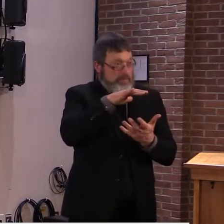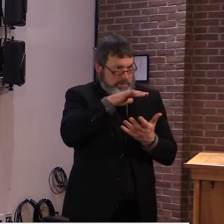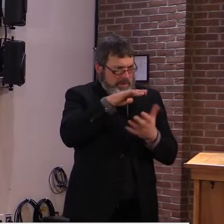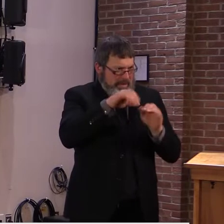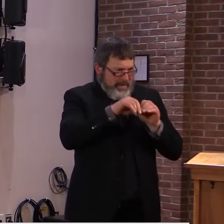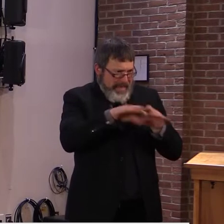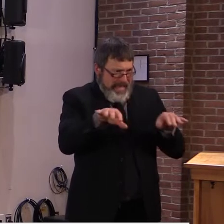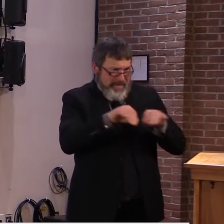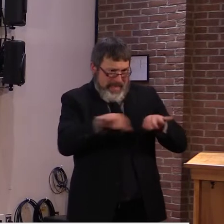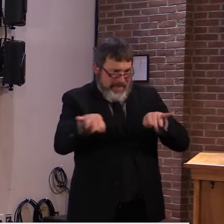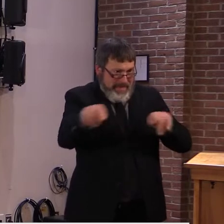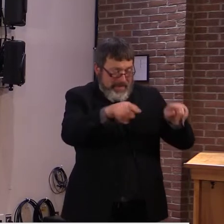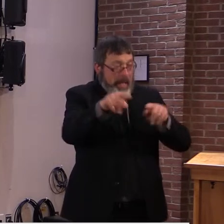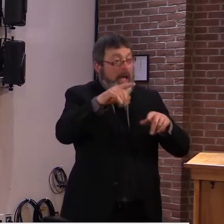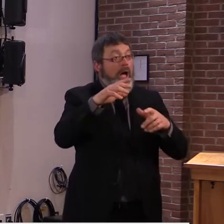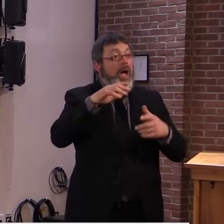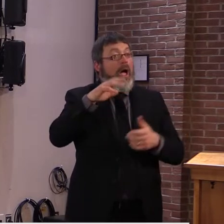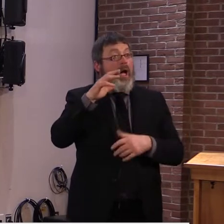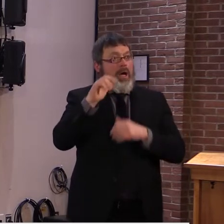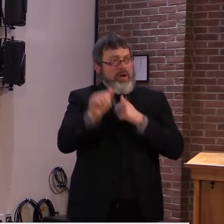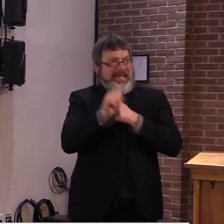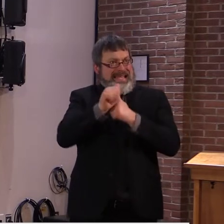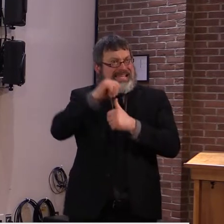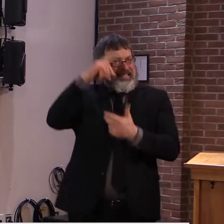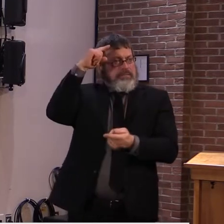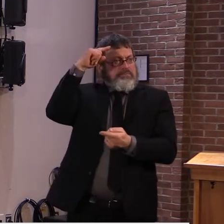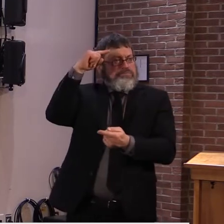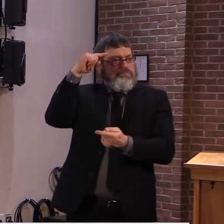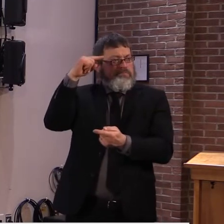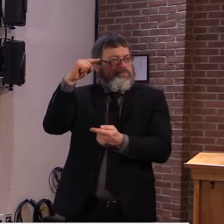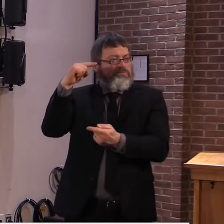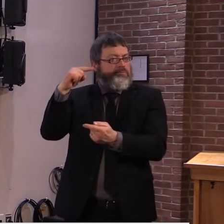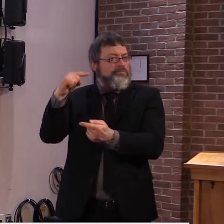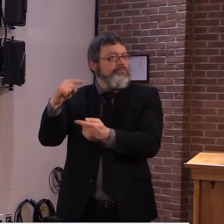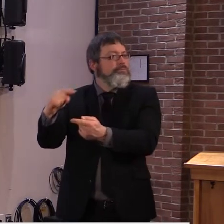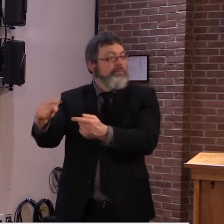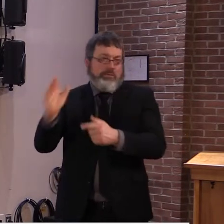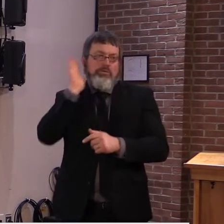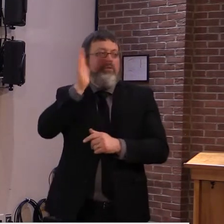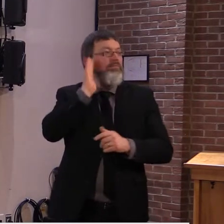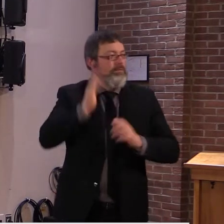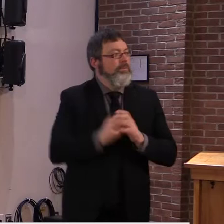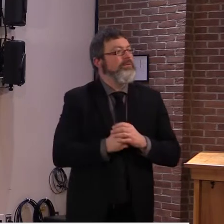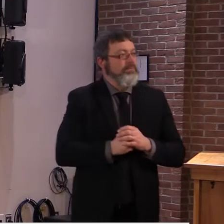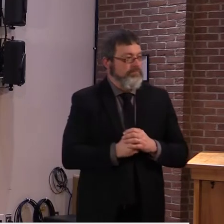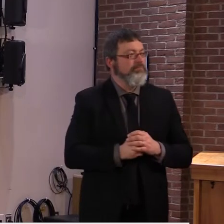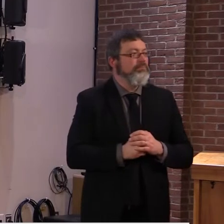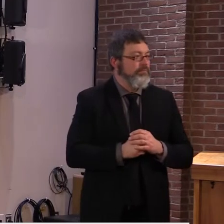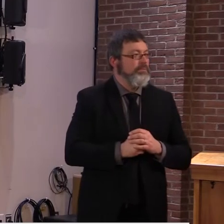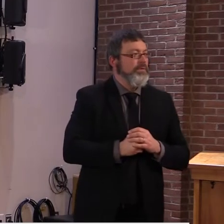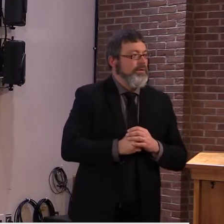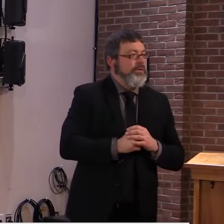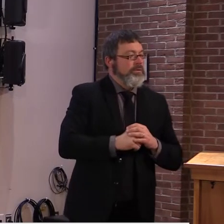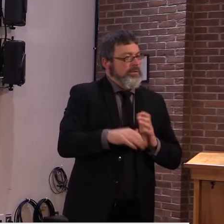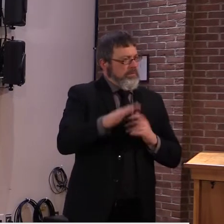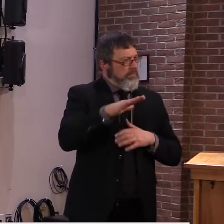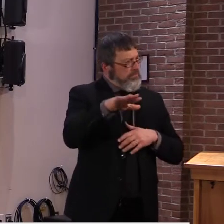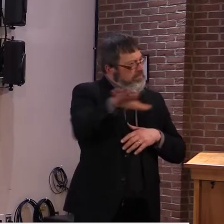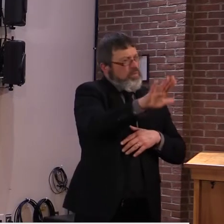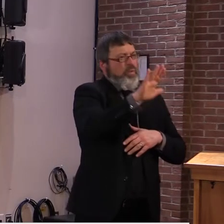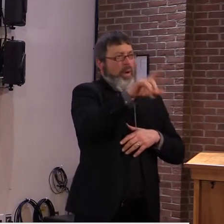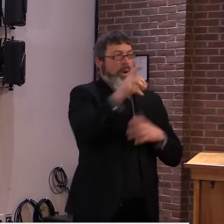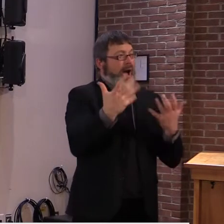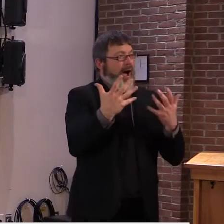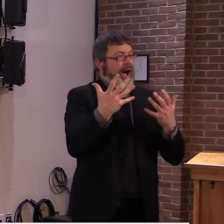started. In the meantime, your patience and cooperation are critical to an effective process. You'll learn when vaccine